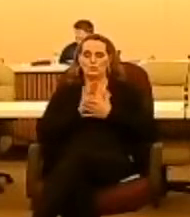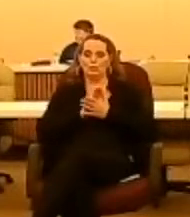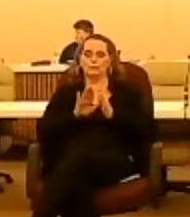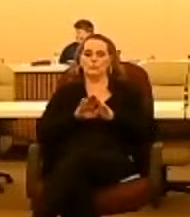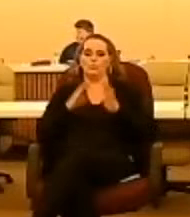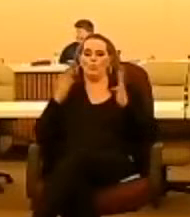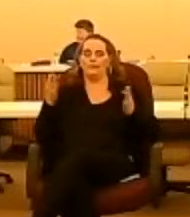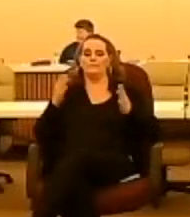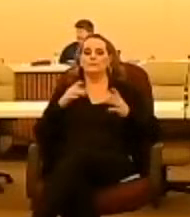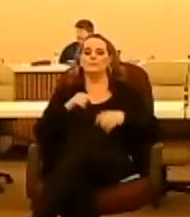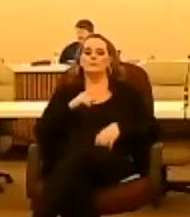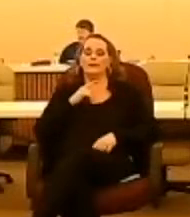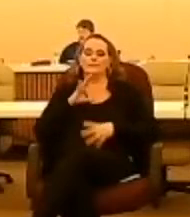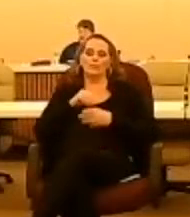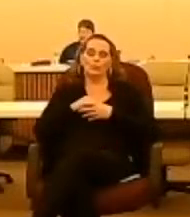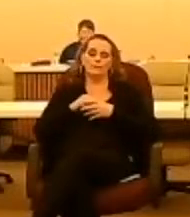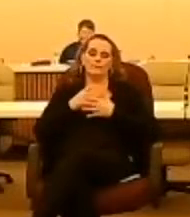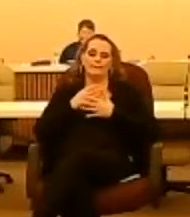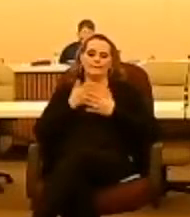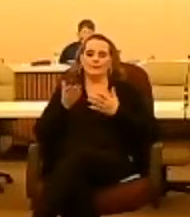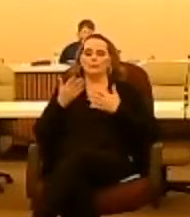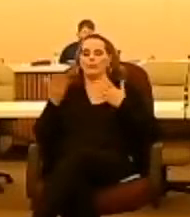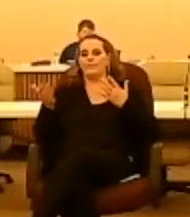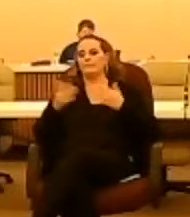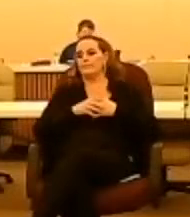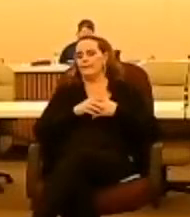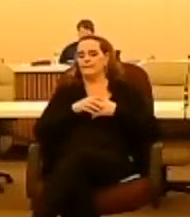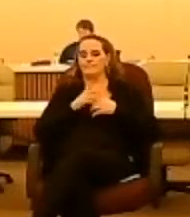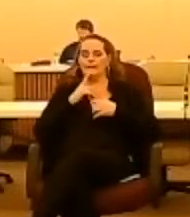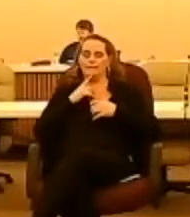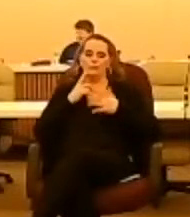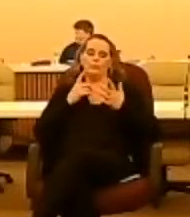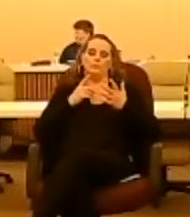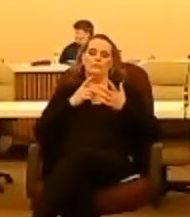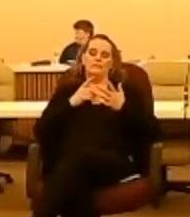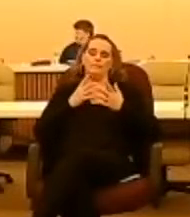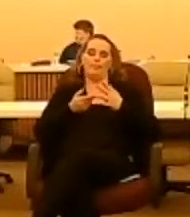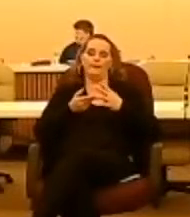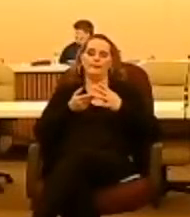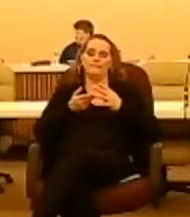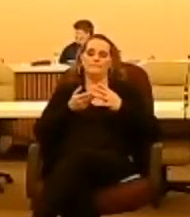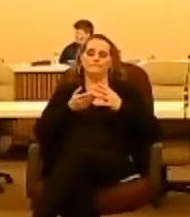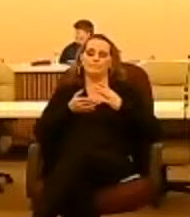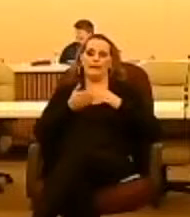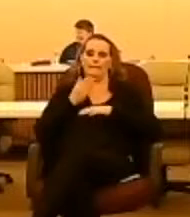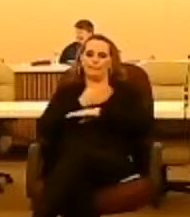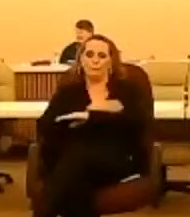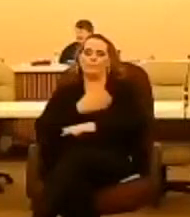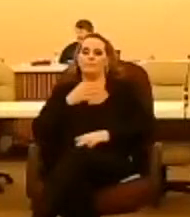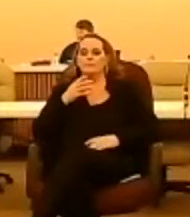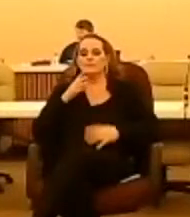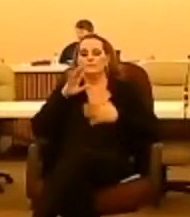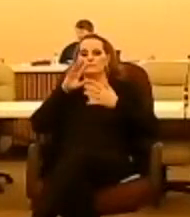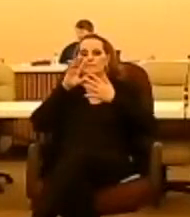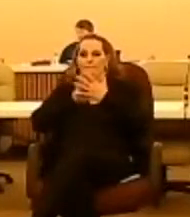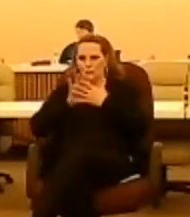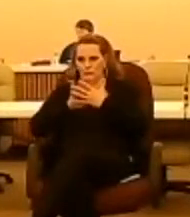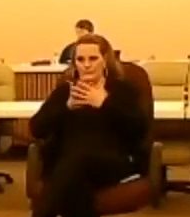additional stuff for, like, if they need to improve filtration, things like that. So there is